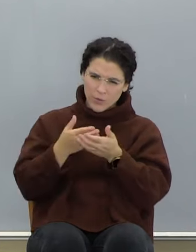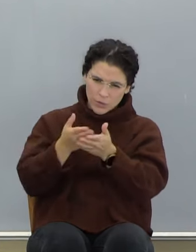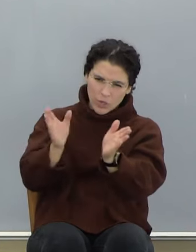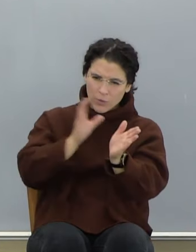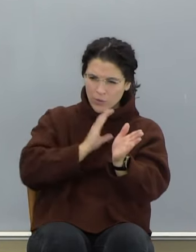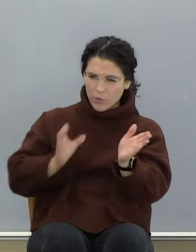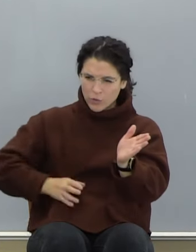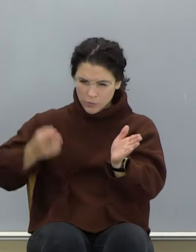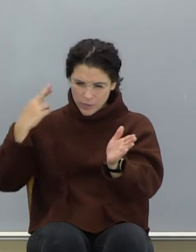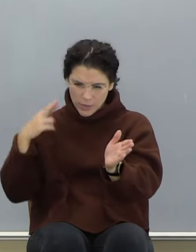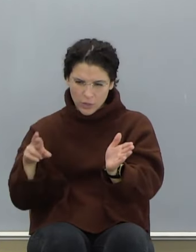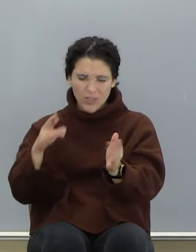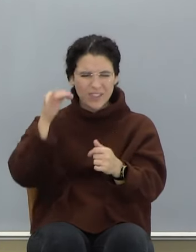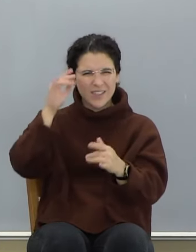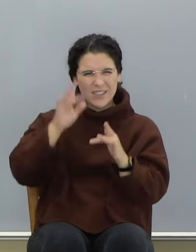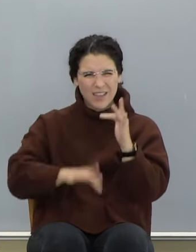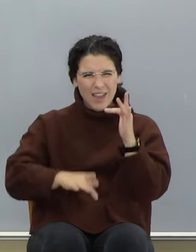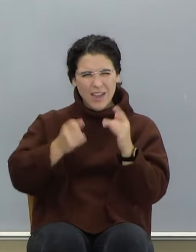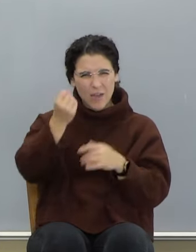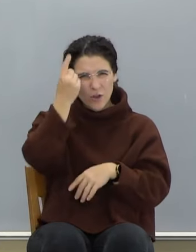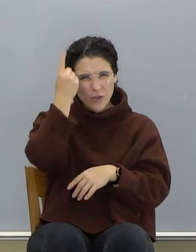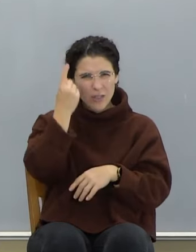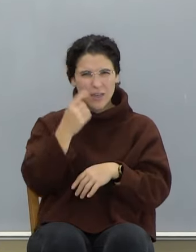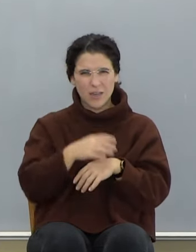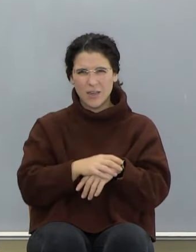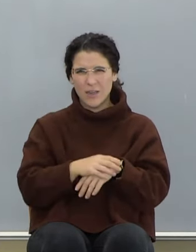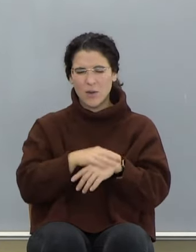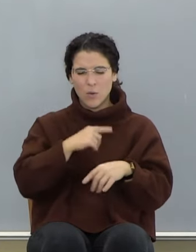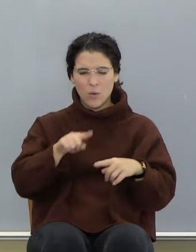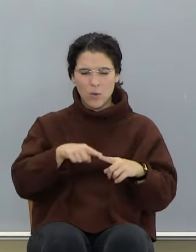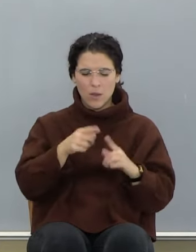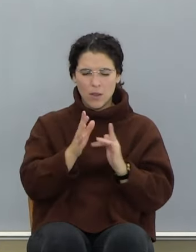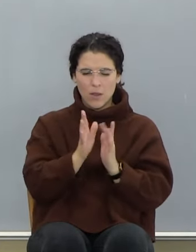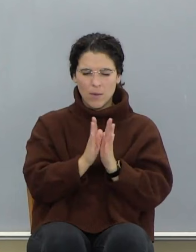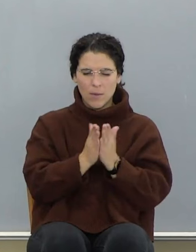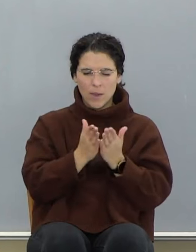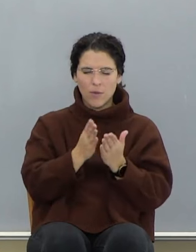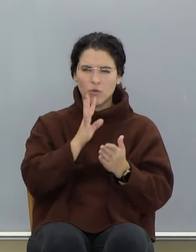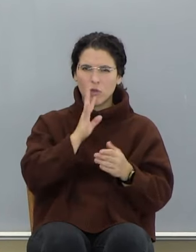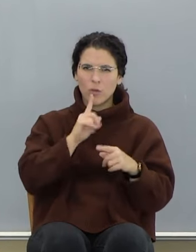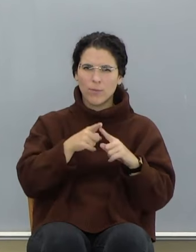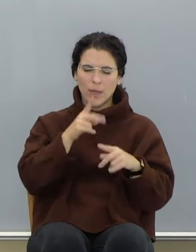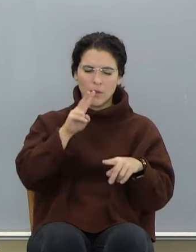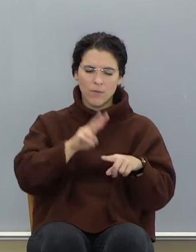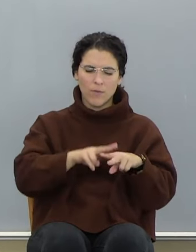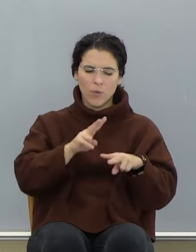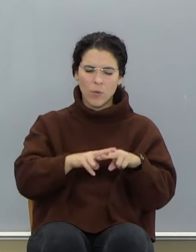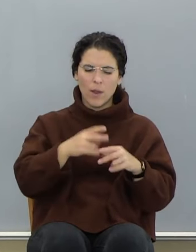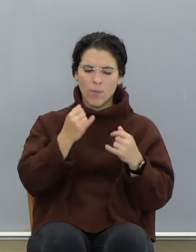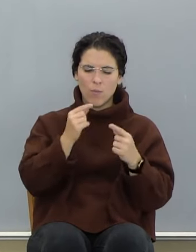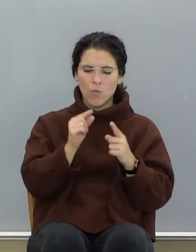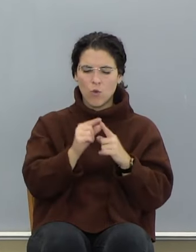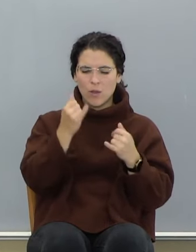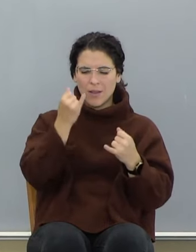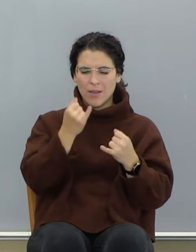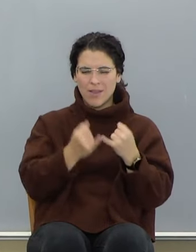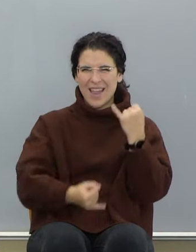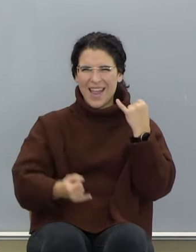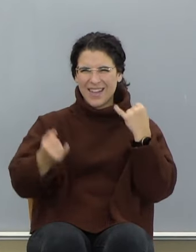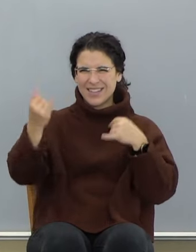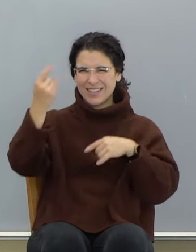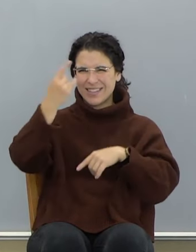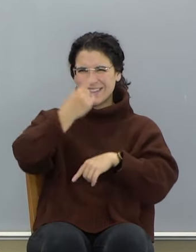a lack of understanding. When the Bible talks about the last days, we should ask the question,